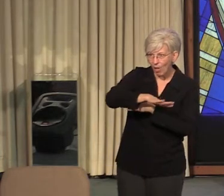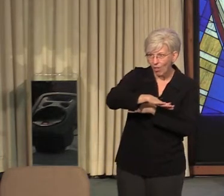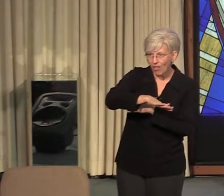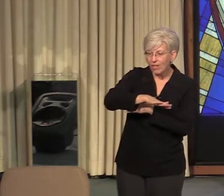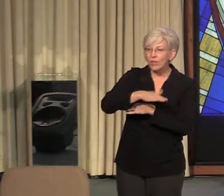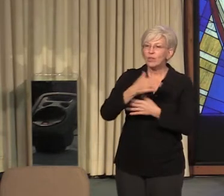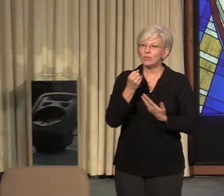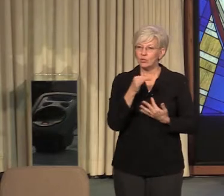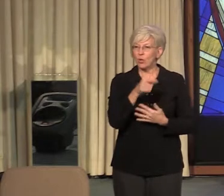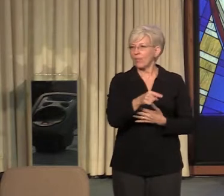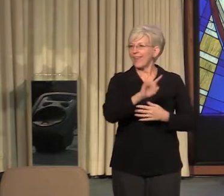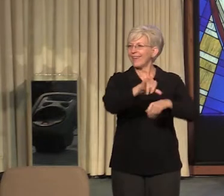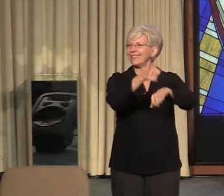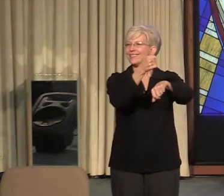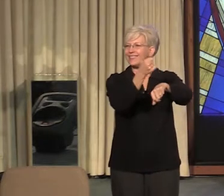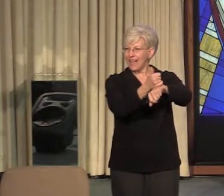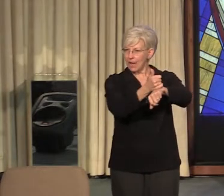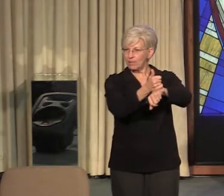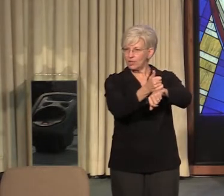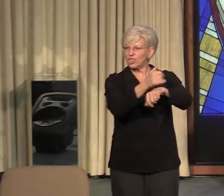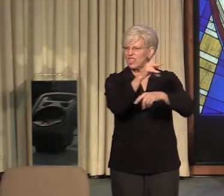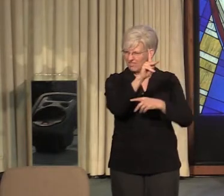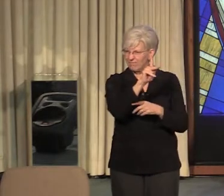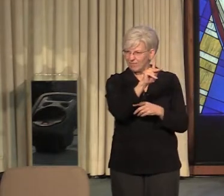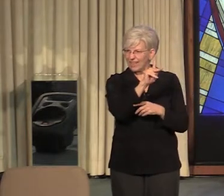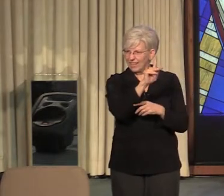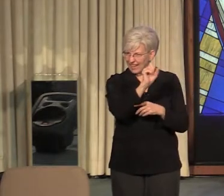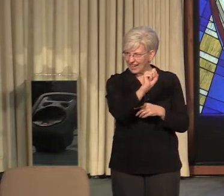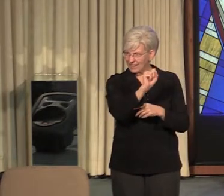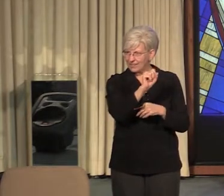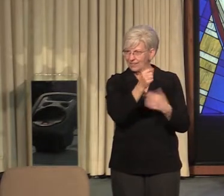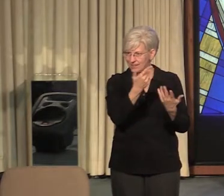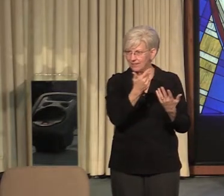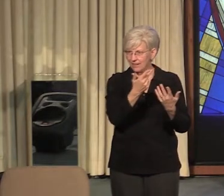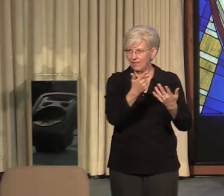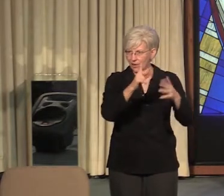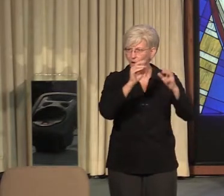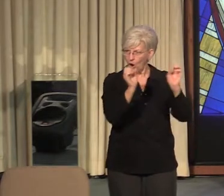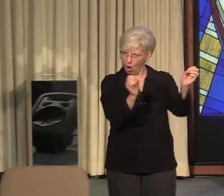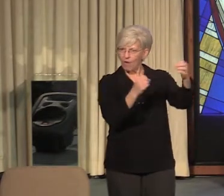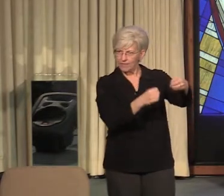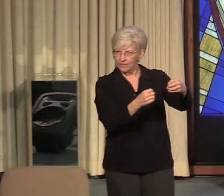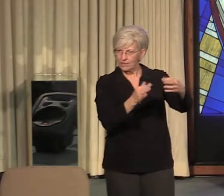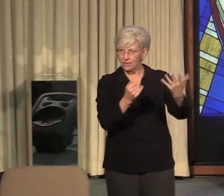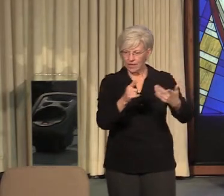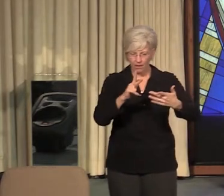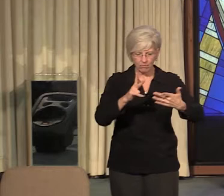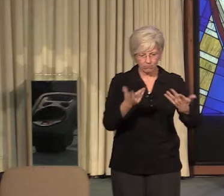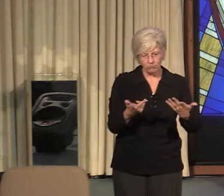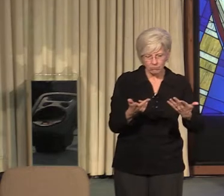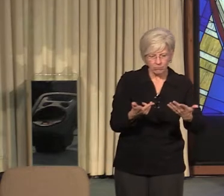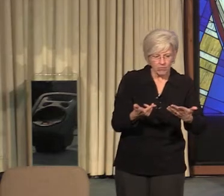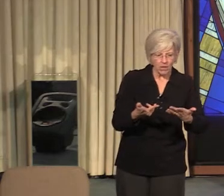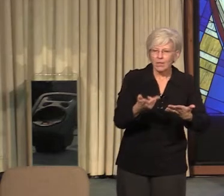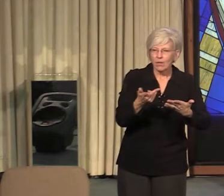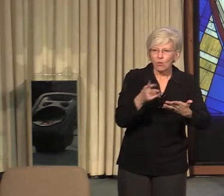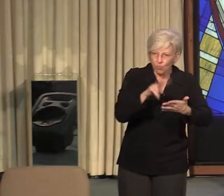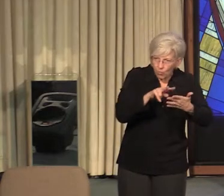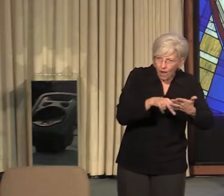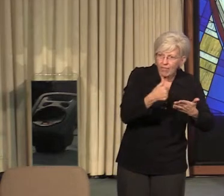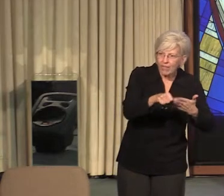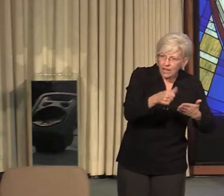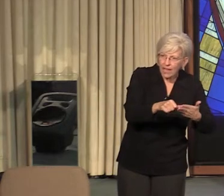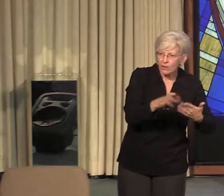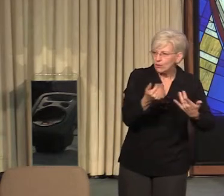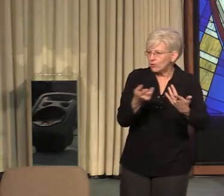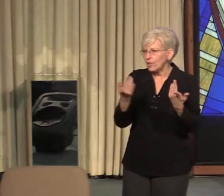their headquarters in Kansas City an office that took those letters and responded to them. Eventually, they